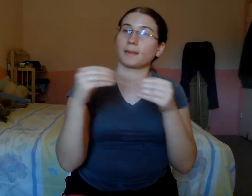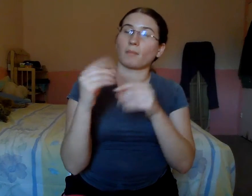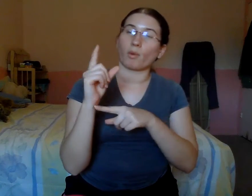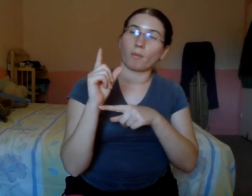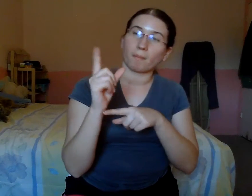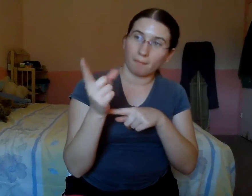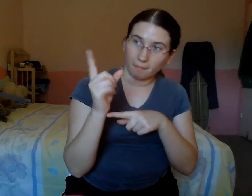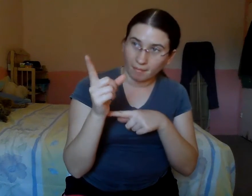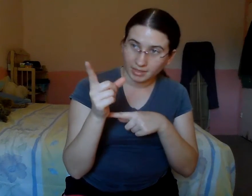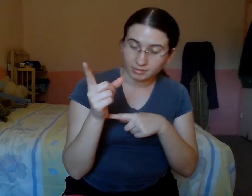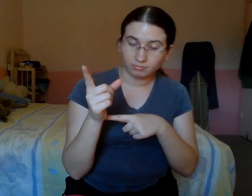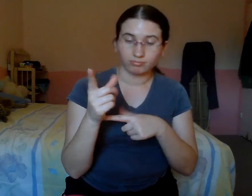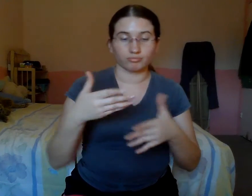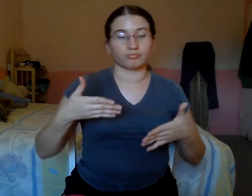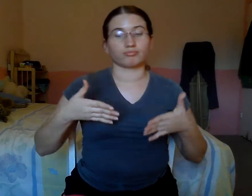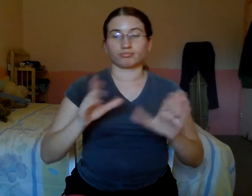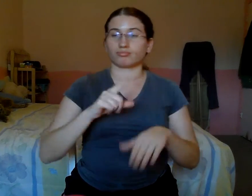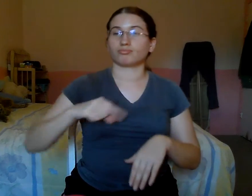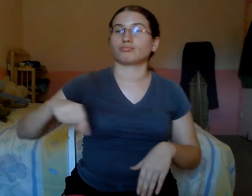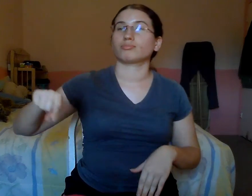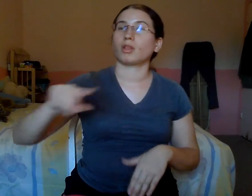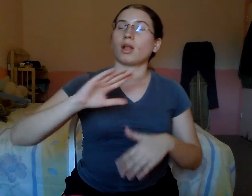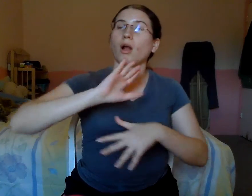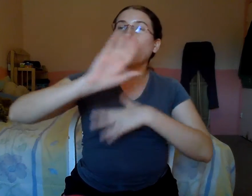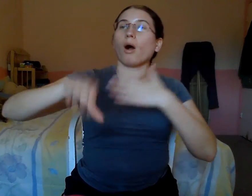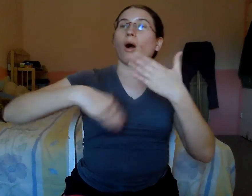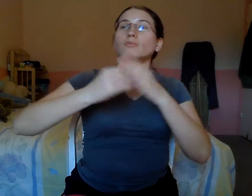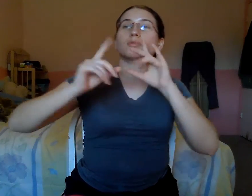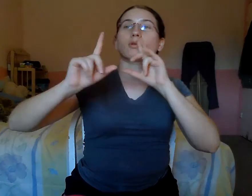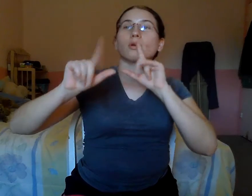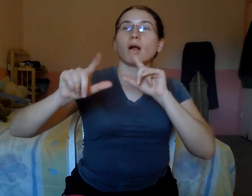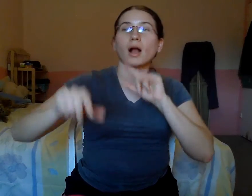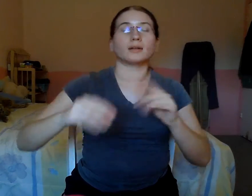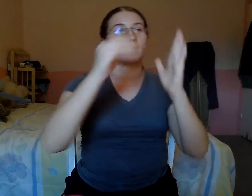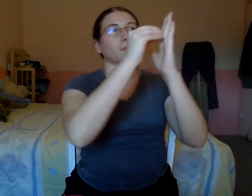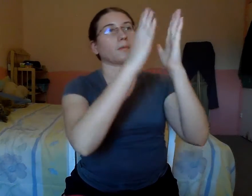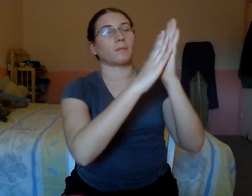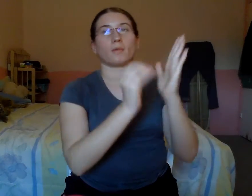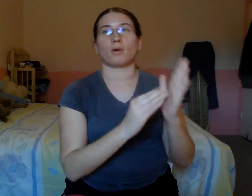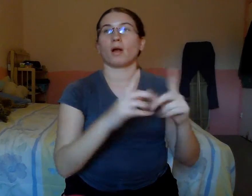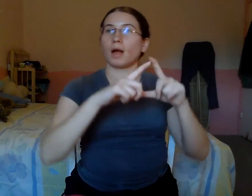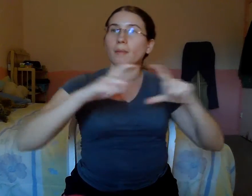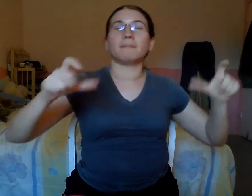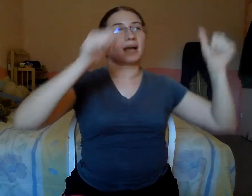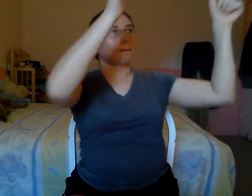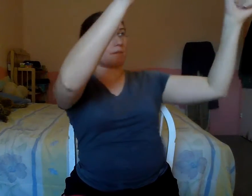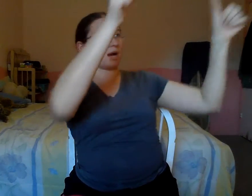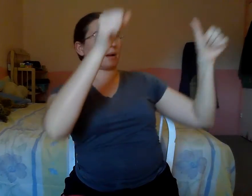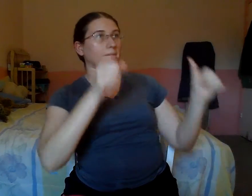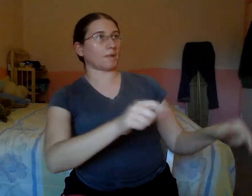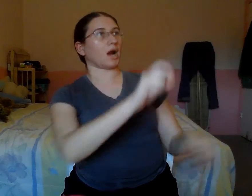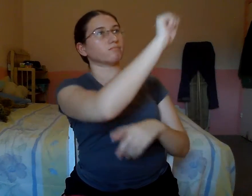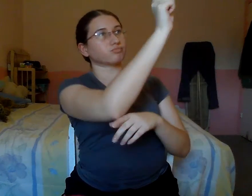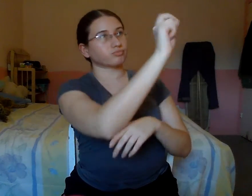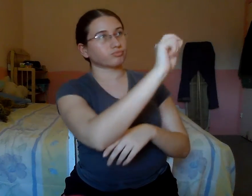you a chance to put your findings on the larger posters that you're going to share with the whole group class at the end that we'll discuss